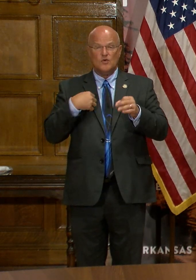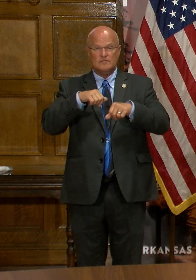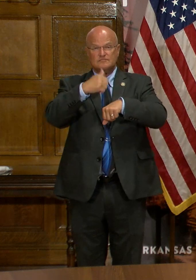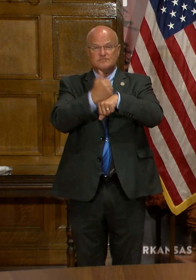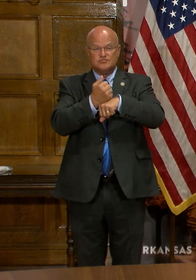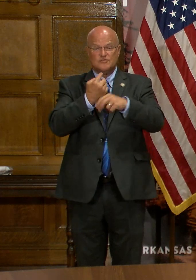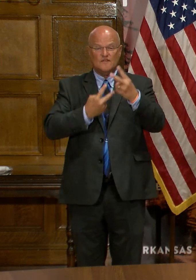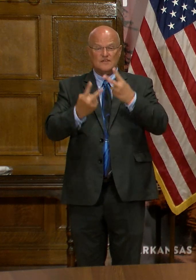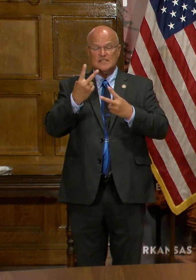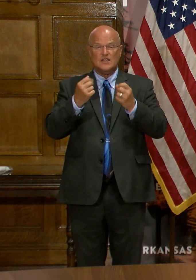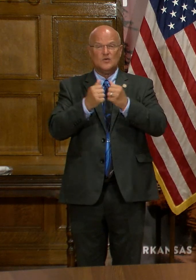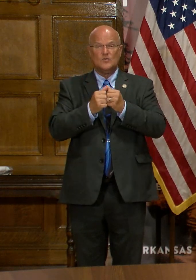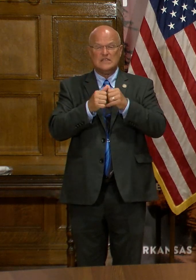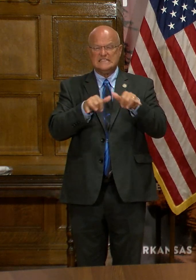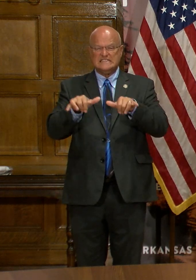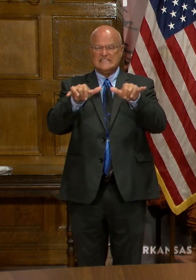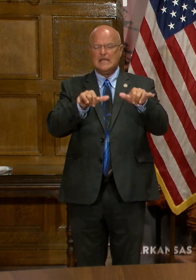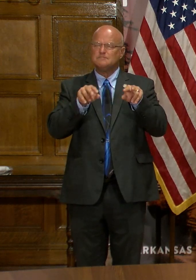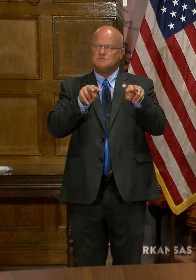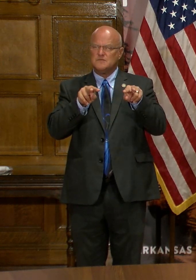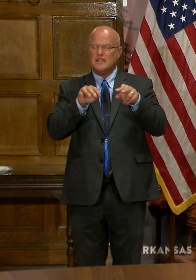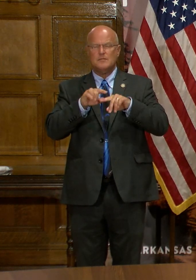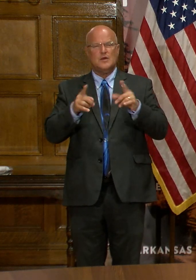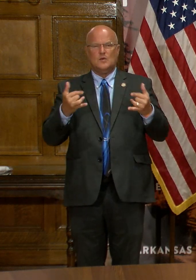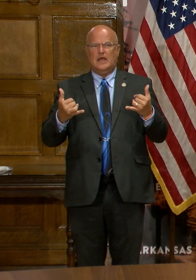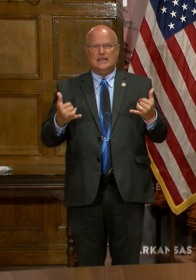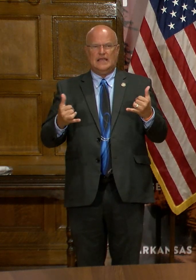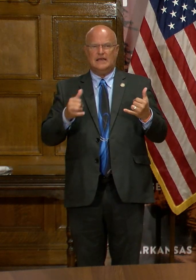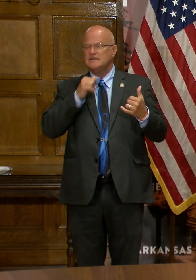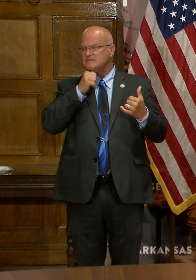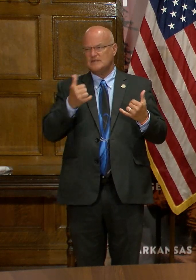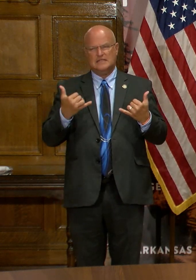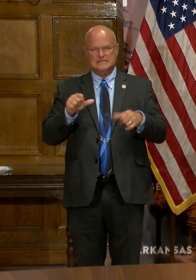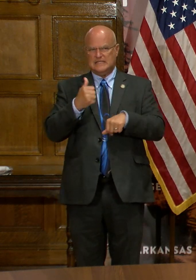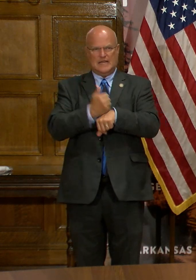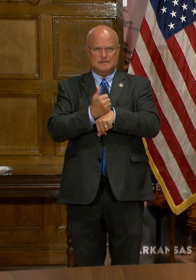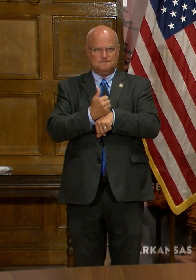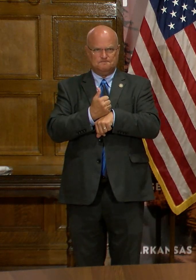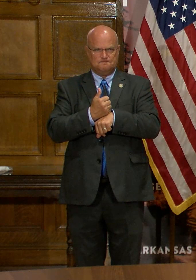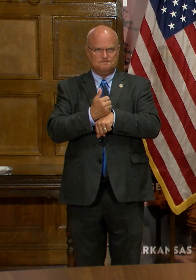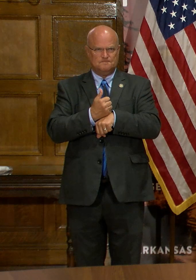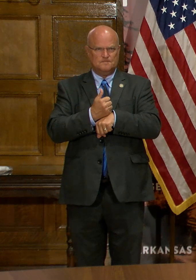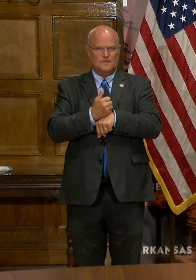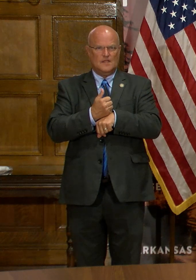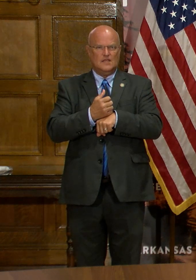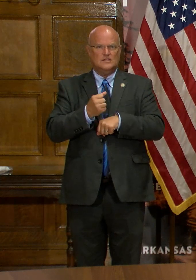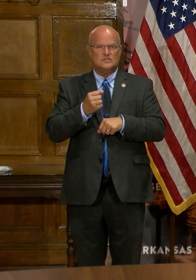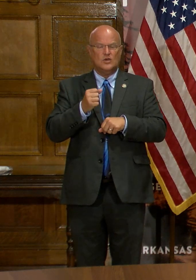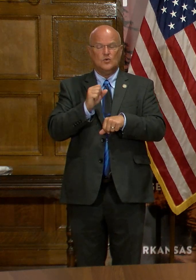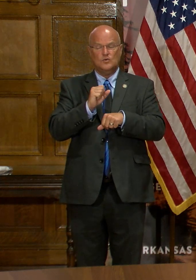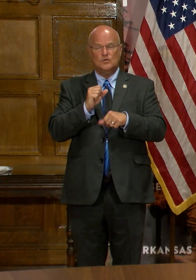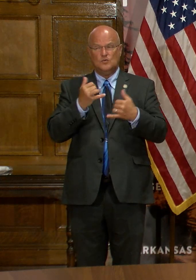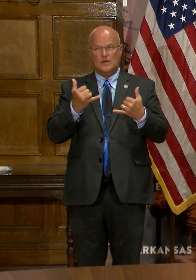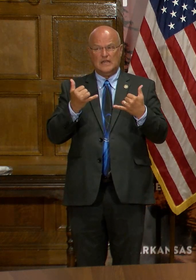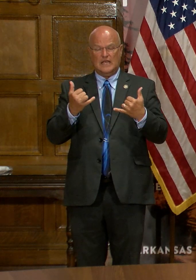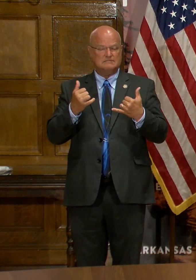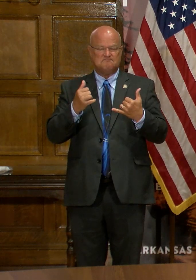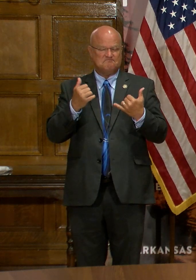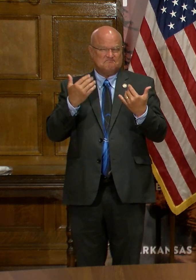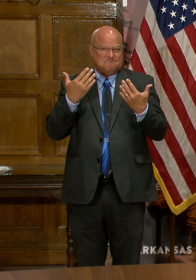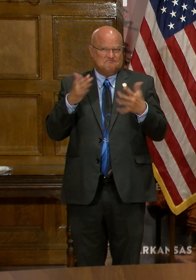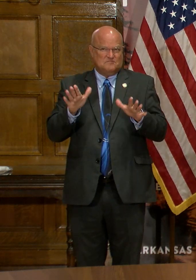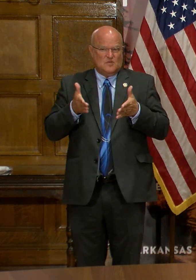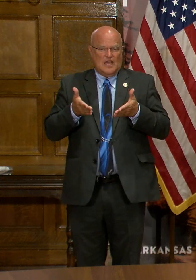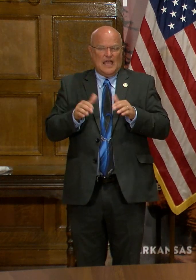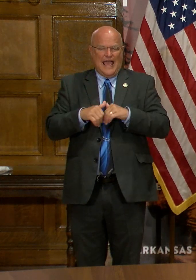reinstate visitation with some standards, we'll look at that, but we do not have that right now in the works, and we don't know of a